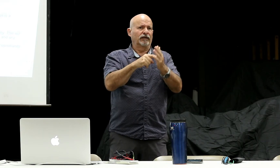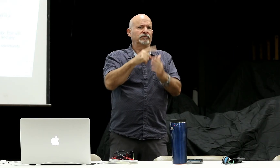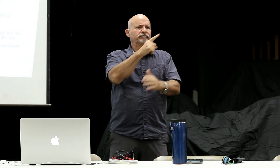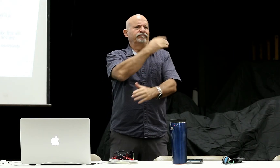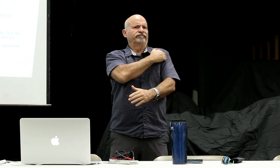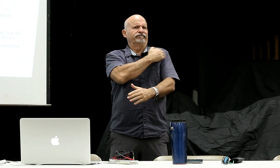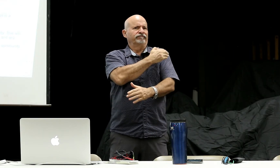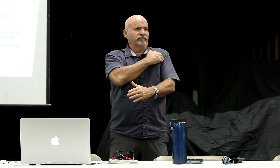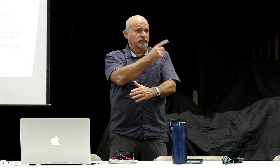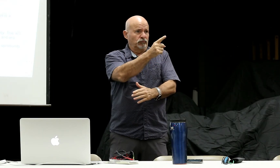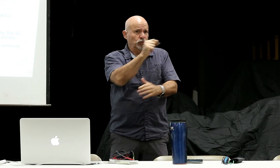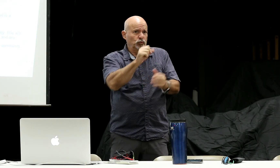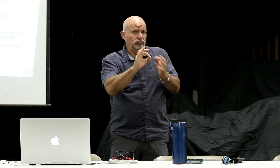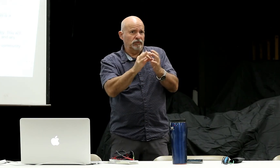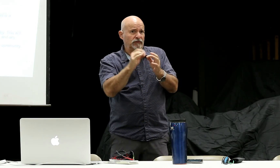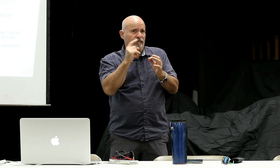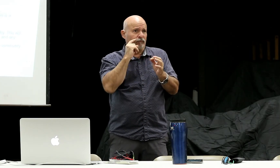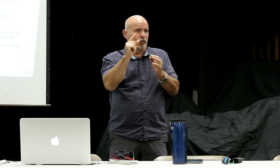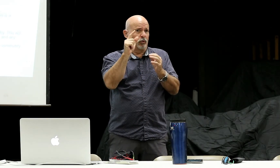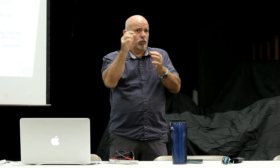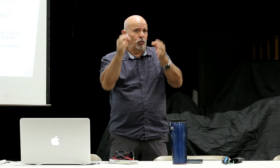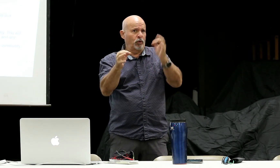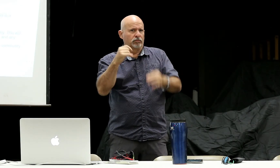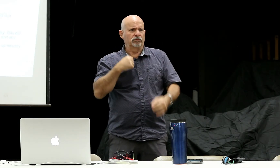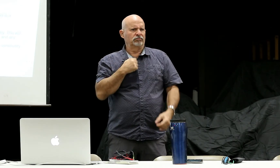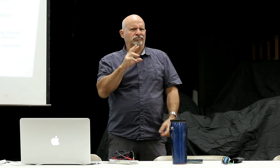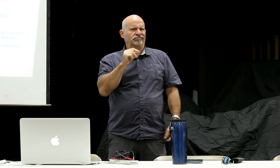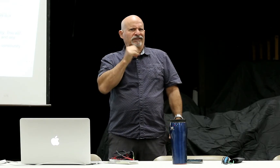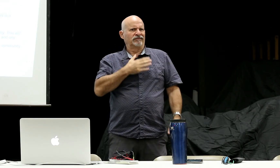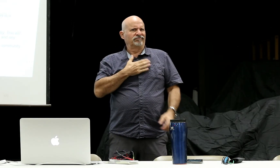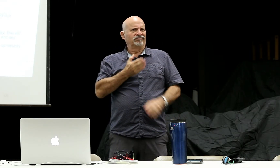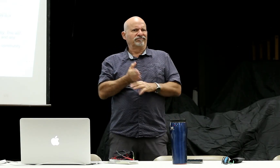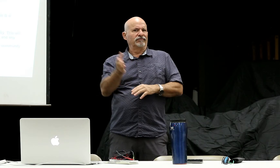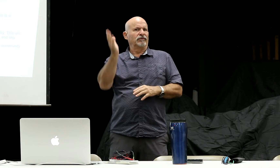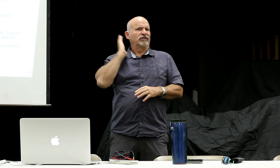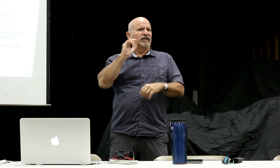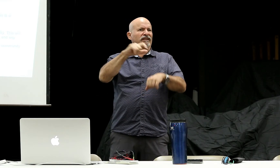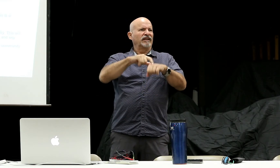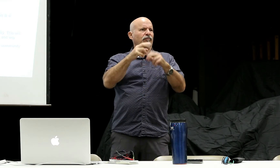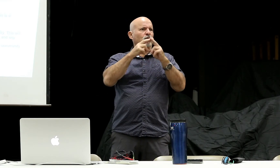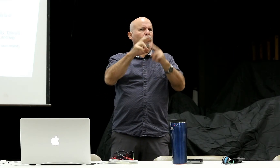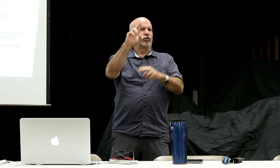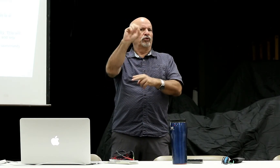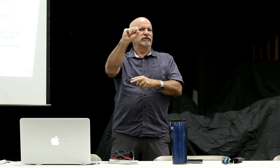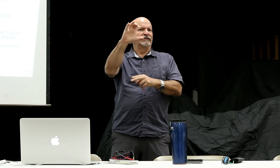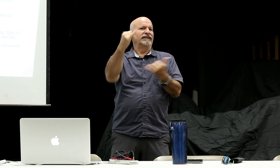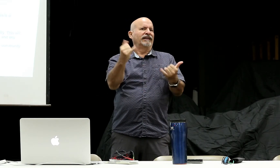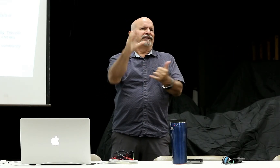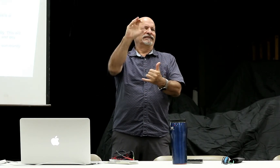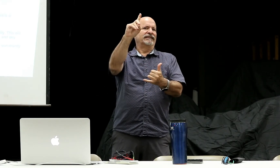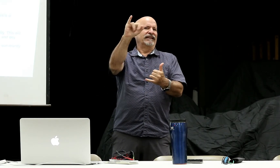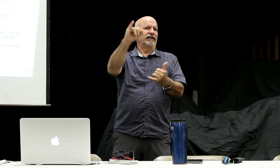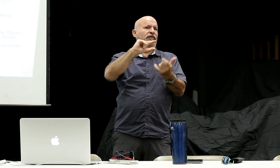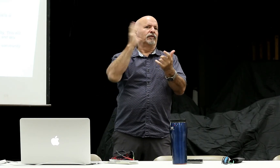checks, right, that has to do with government funding, and the government should be providing services